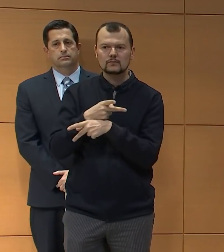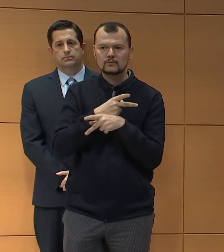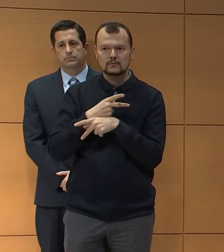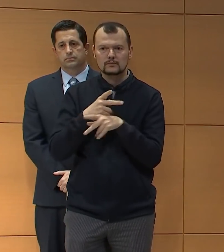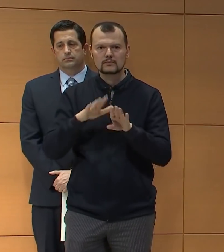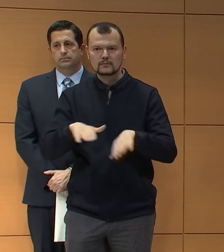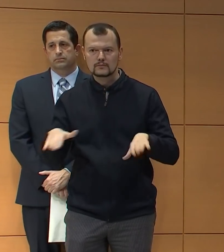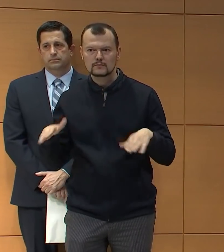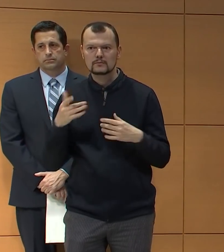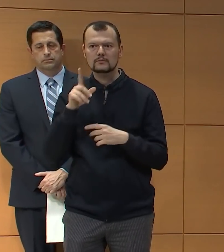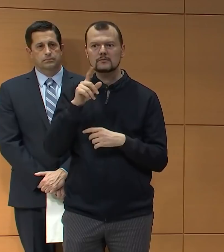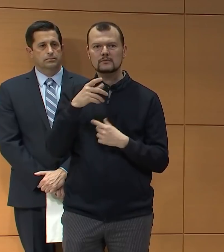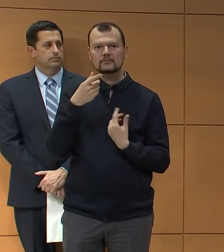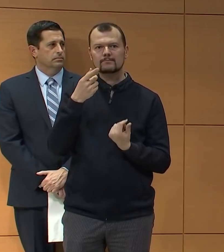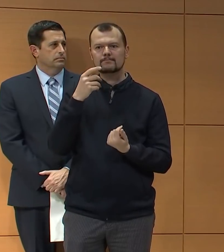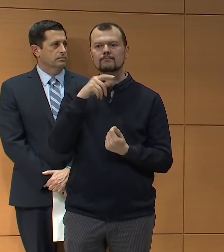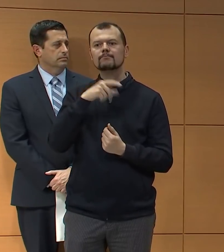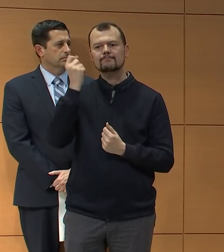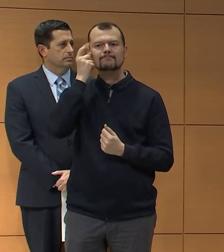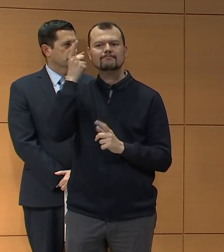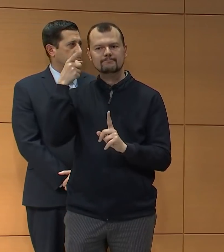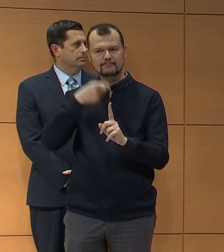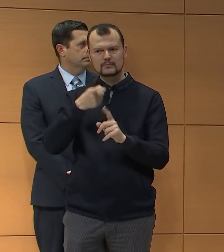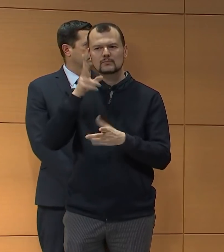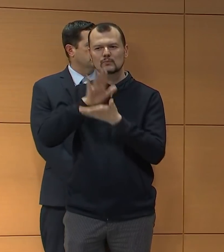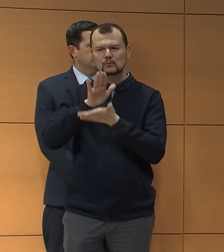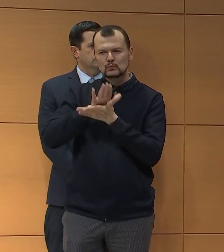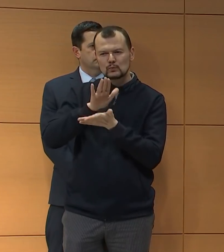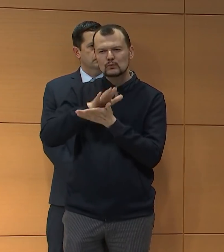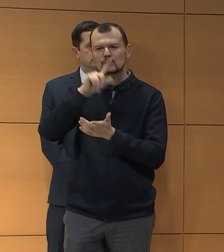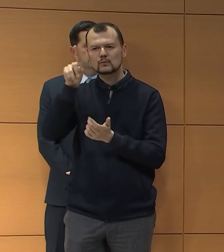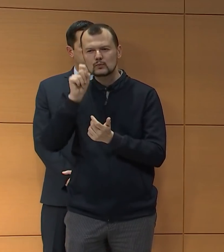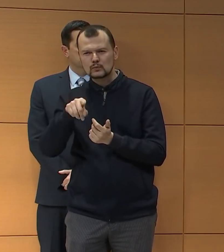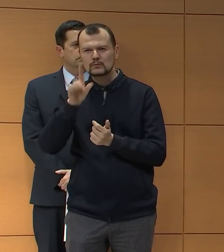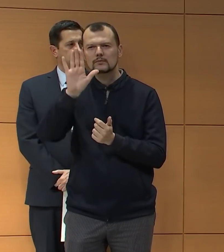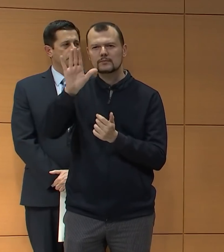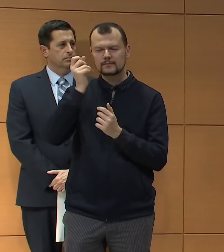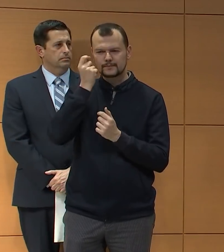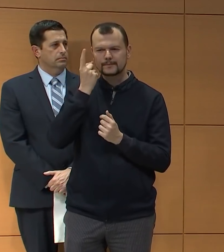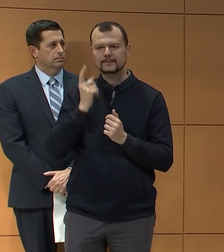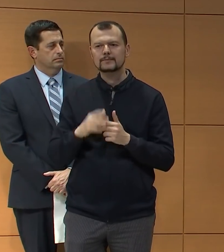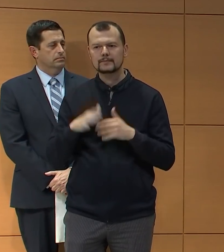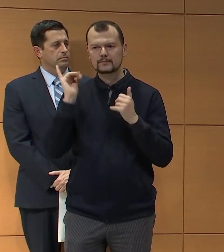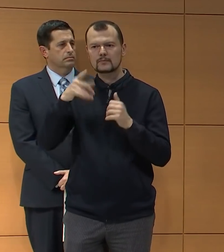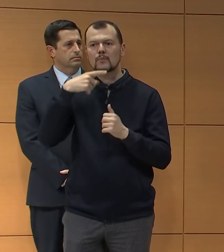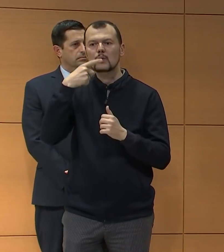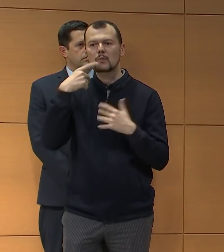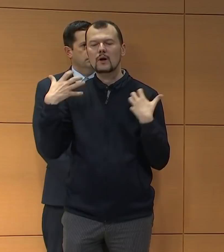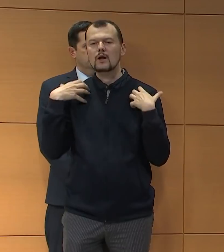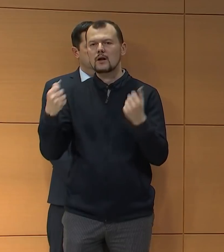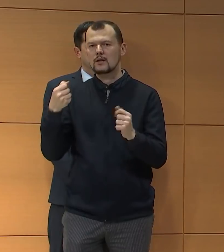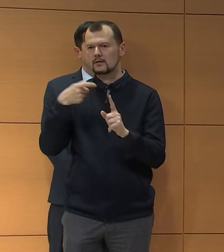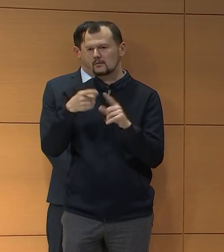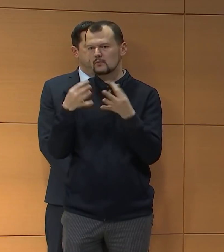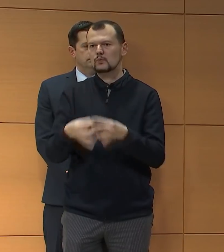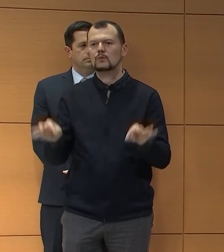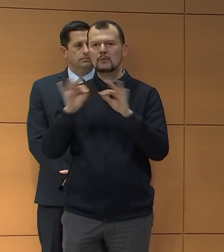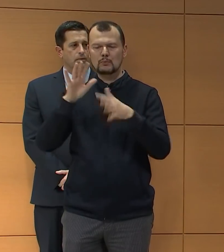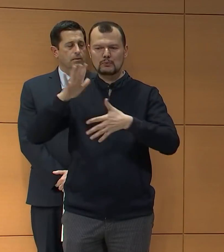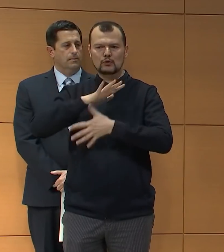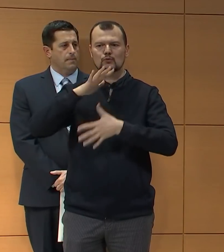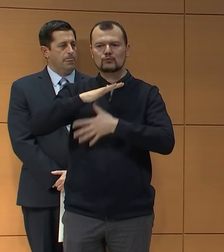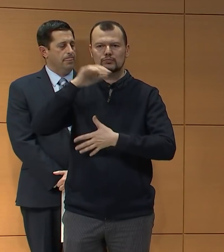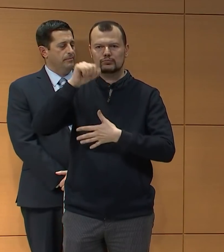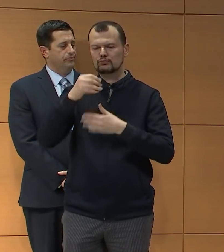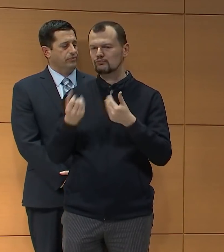relates to the school question. So public health, of course, is our number one priority. The county is beginning to evaluate things that we can do